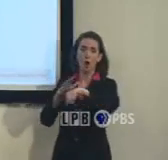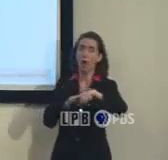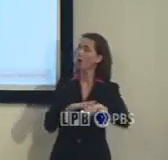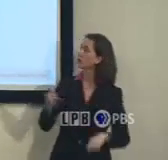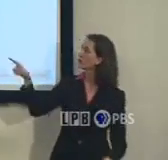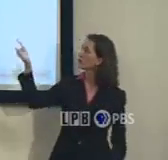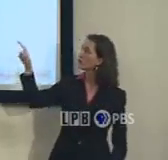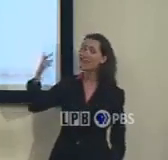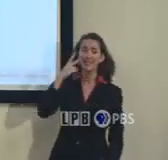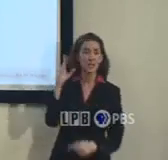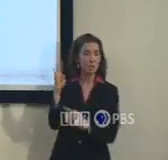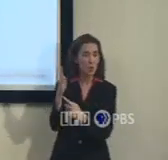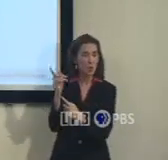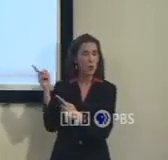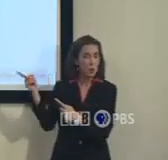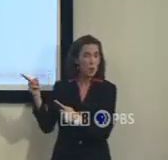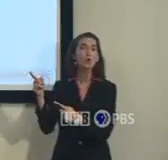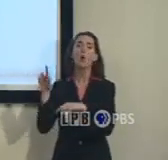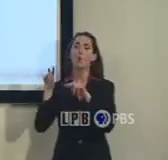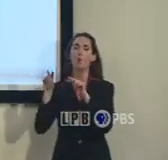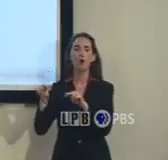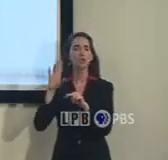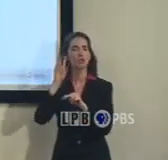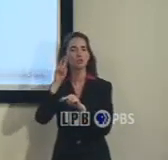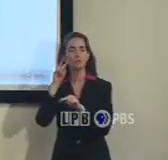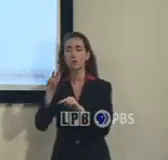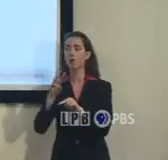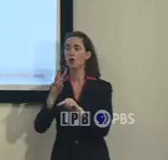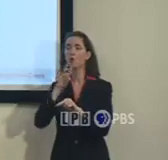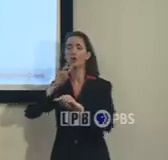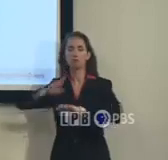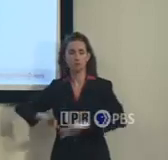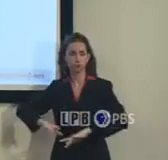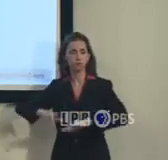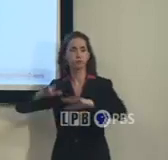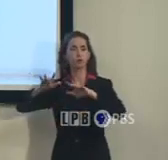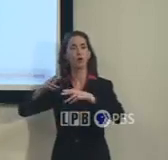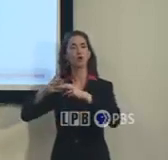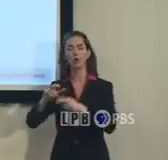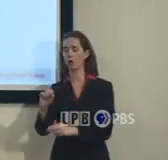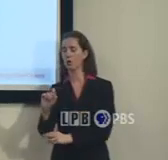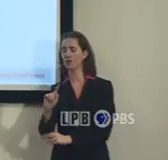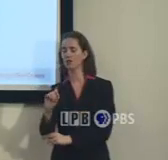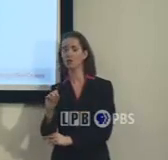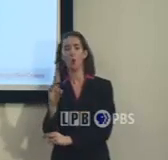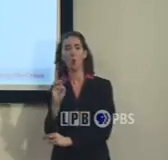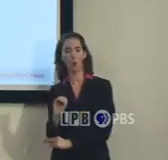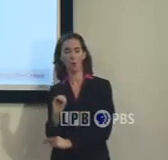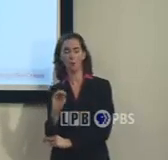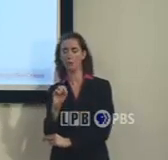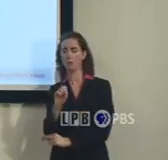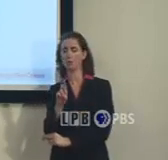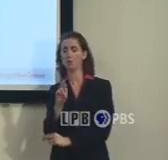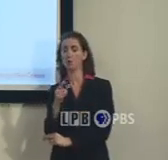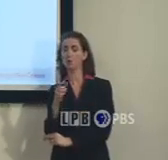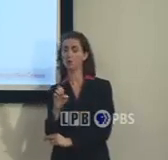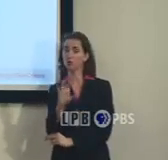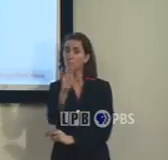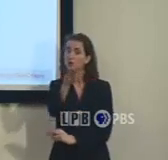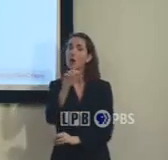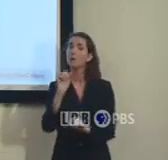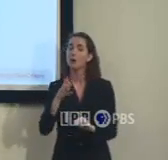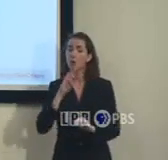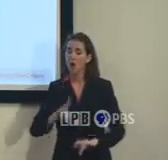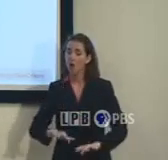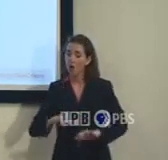blue color right now is in a storm surge watch. In those areas, it's possible that you could see dangerous surge. I'll show a